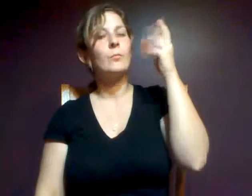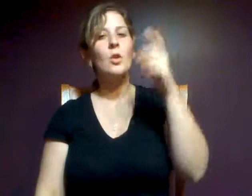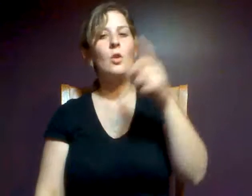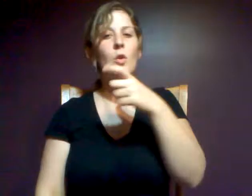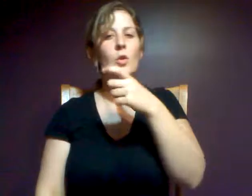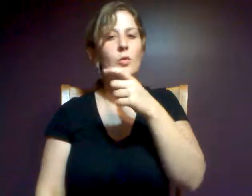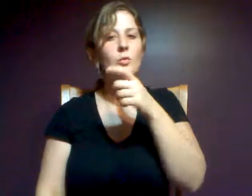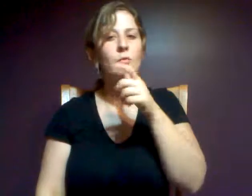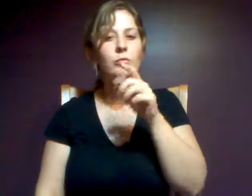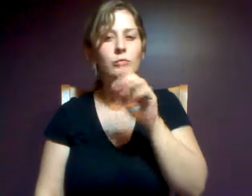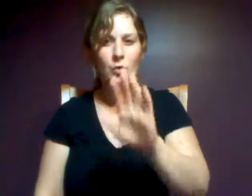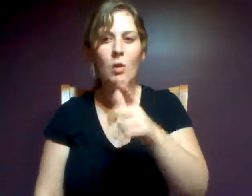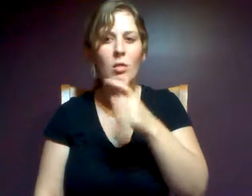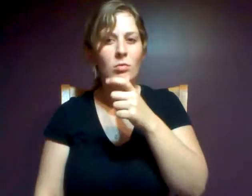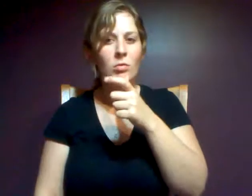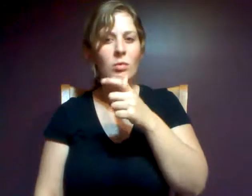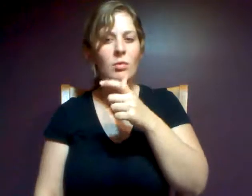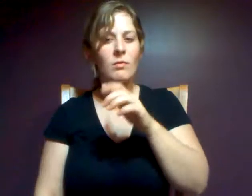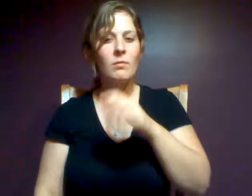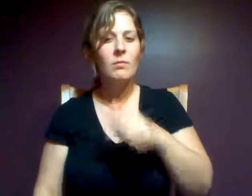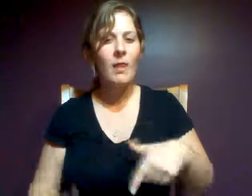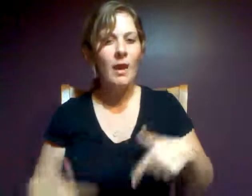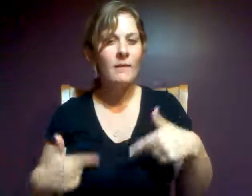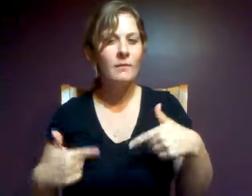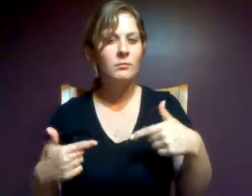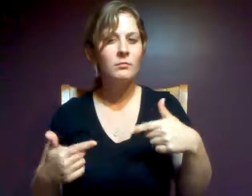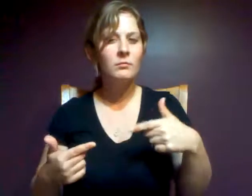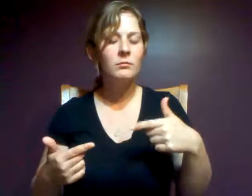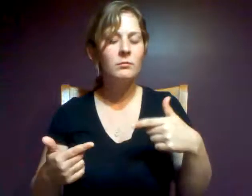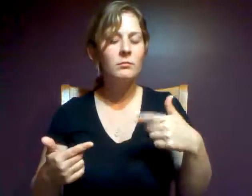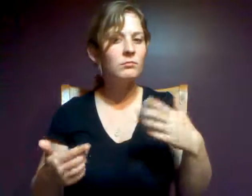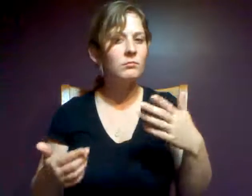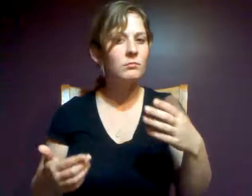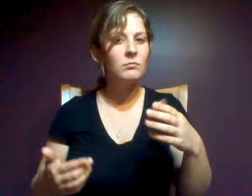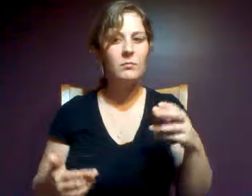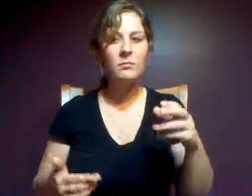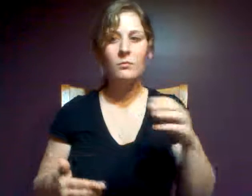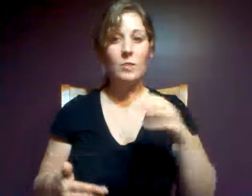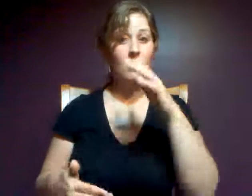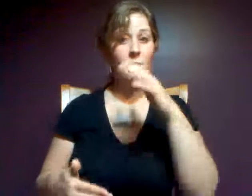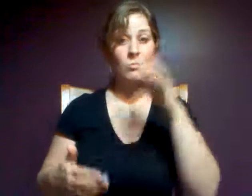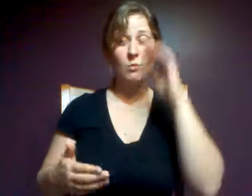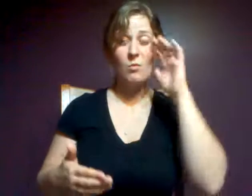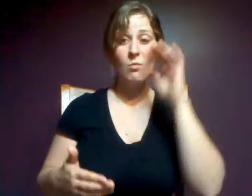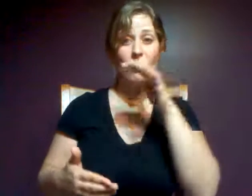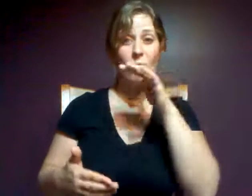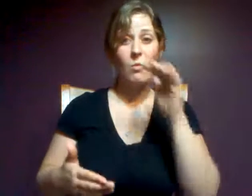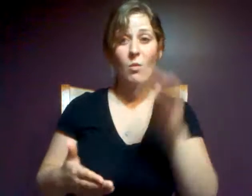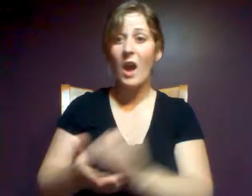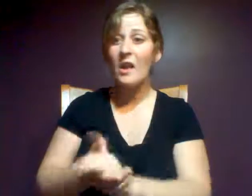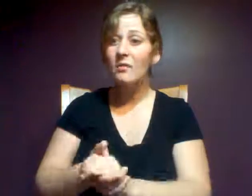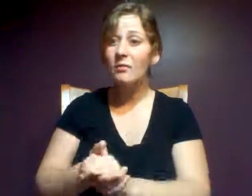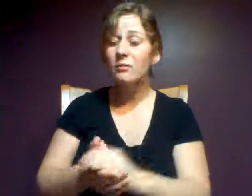sister, your daughter, your niece, your friend? It could just be the woman a couple of seats away from you